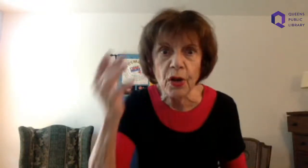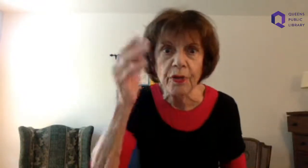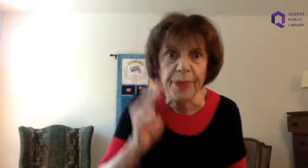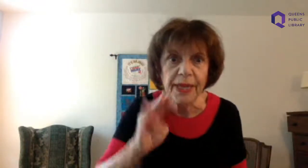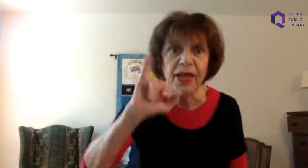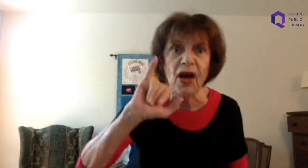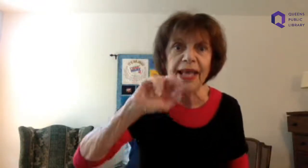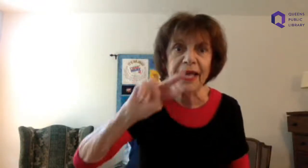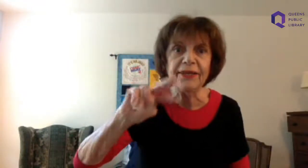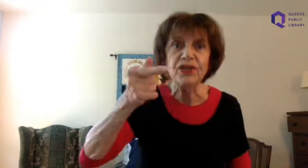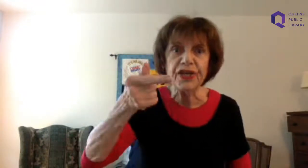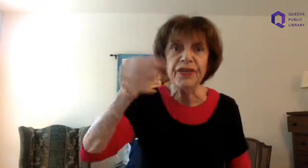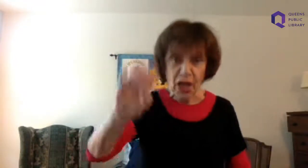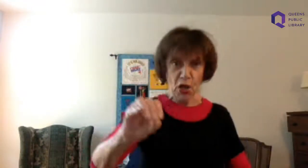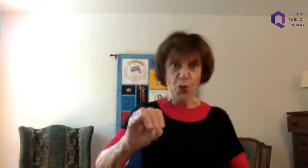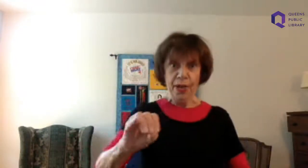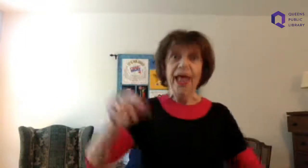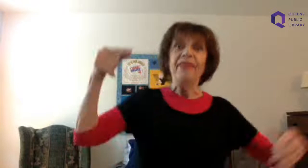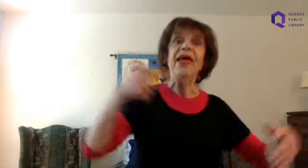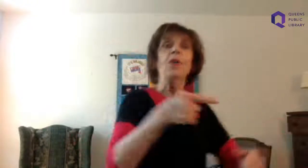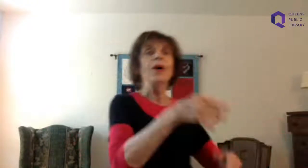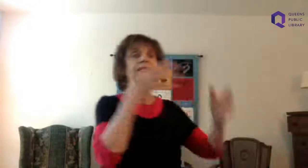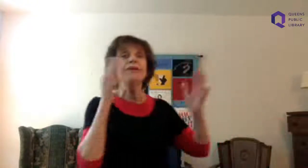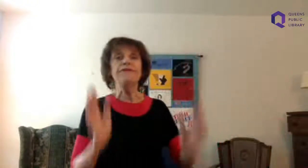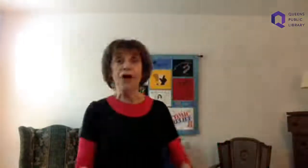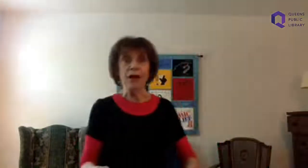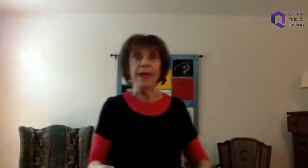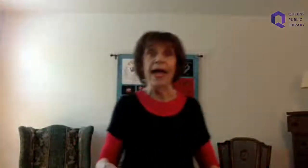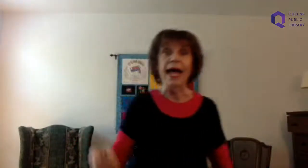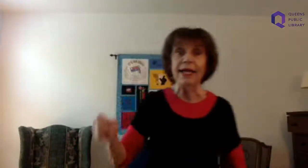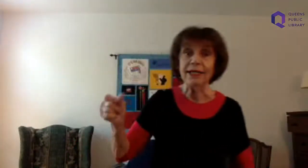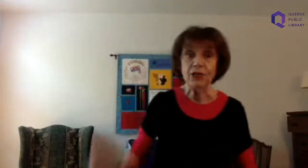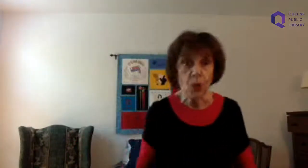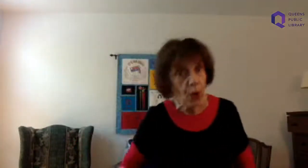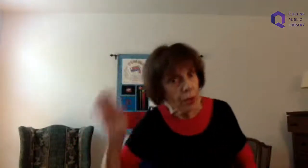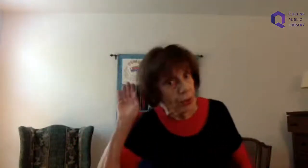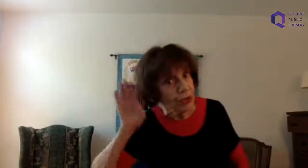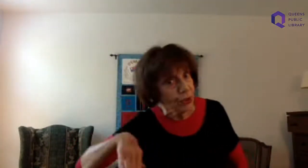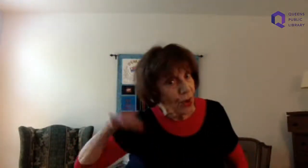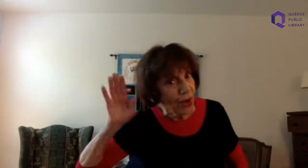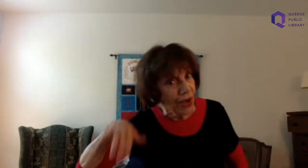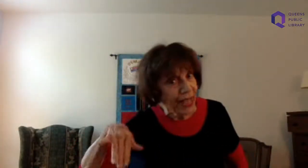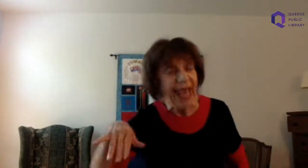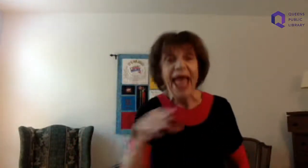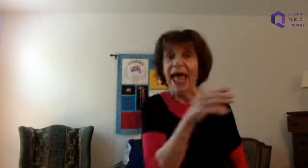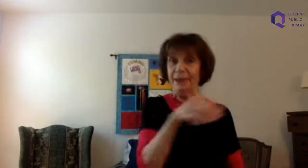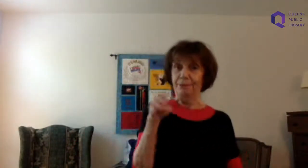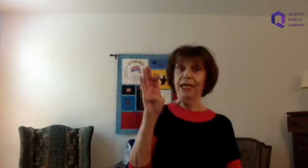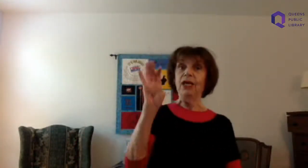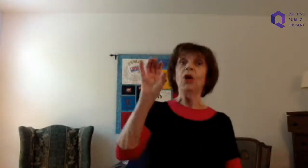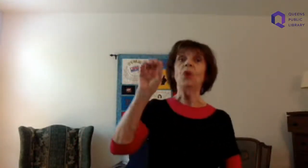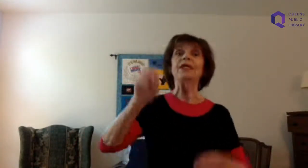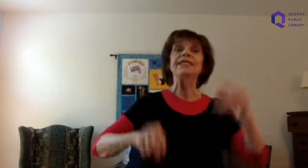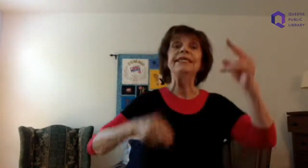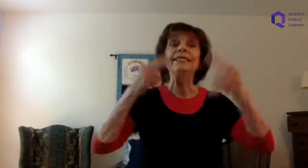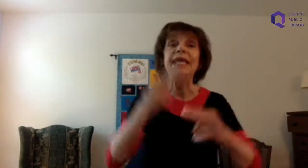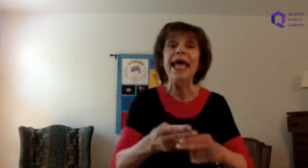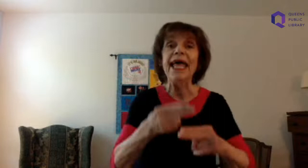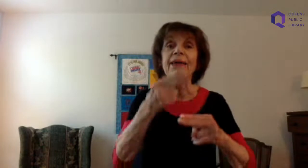know the B, the I, N, the G, and the O. There was a farmer, had a dog, or dog, and Bingo was his name,